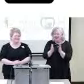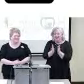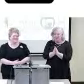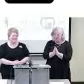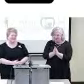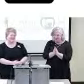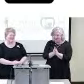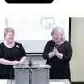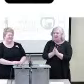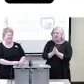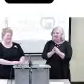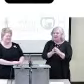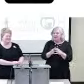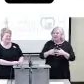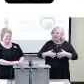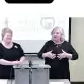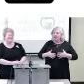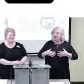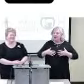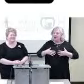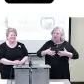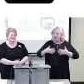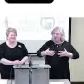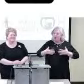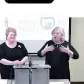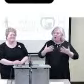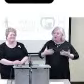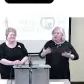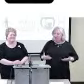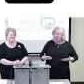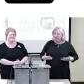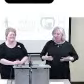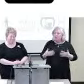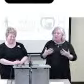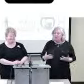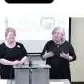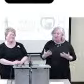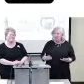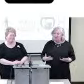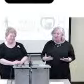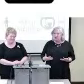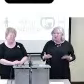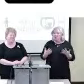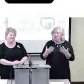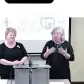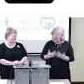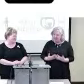it is a gift to us thinking about our body uh our body is part of learning if you want to be a better student you want to pay